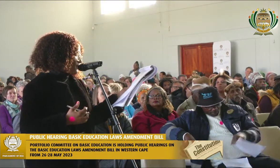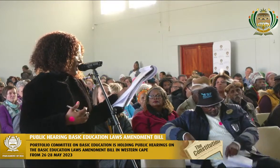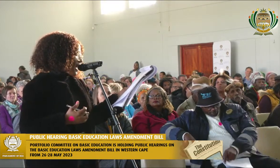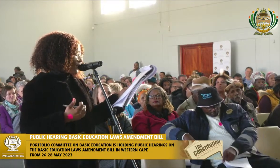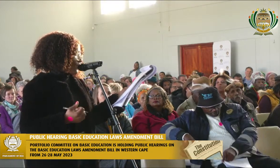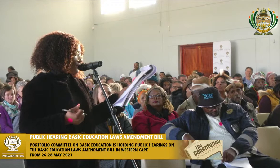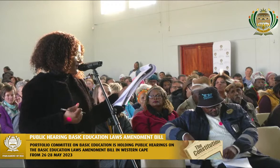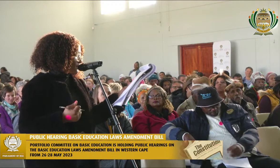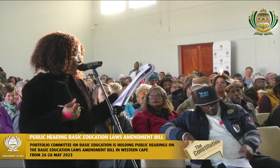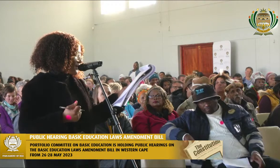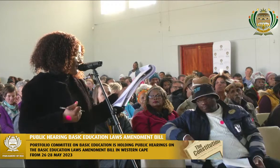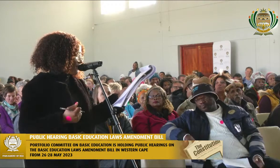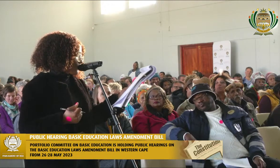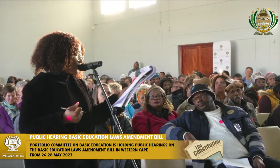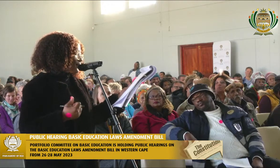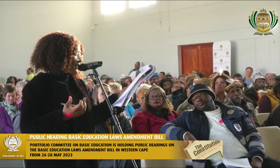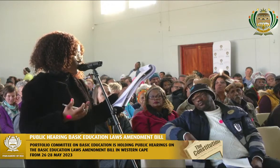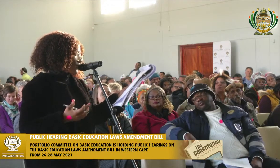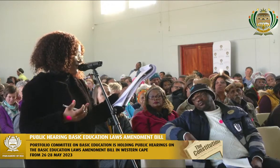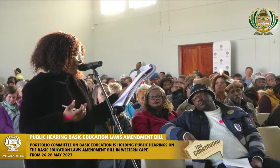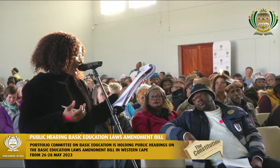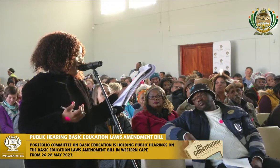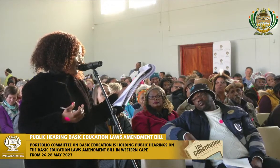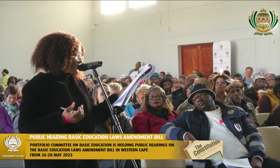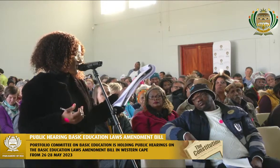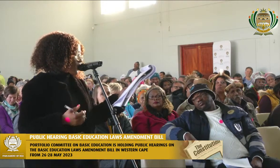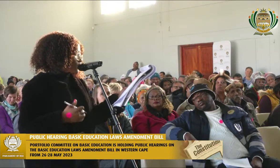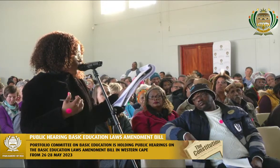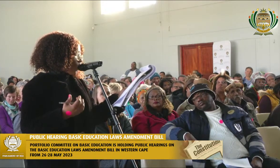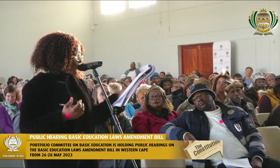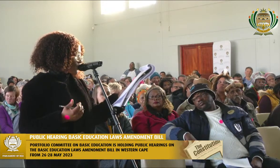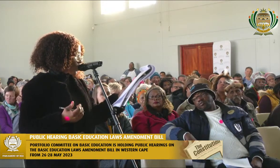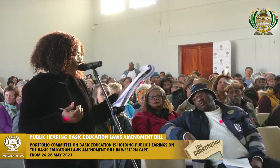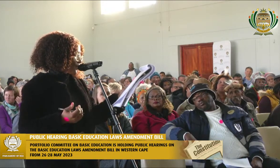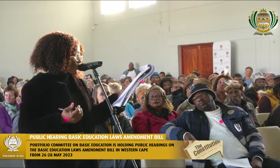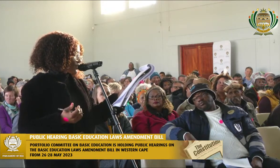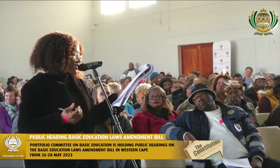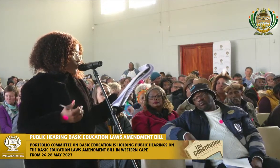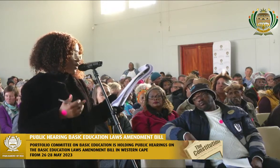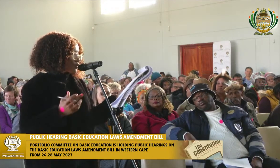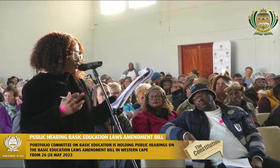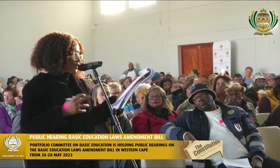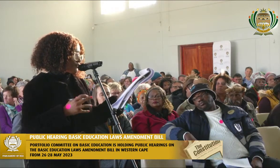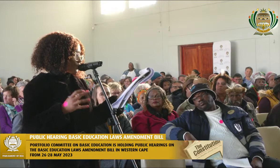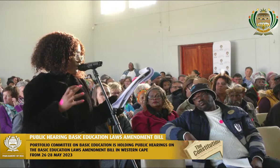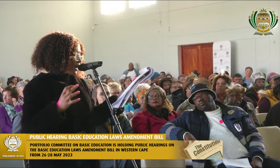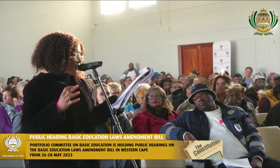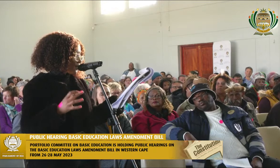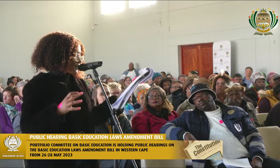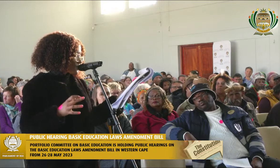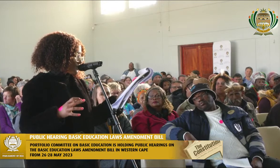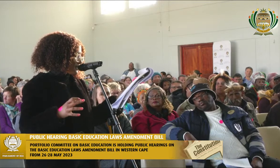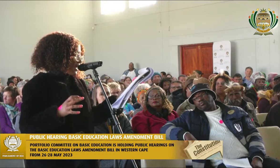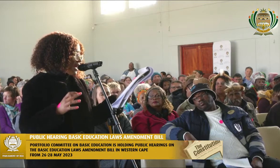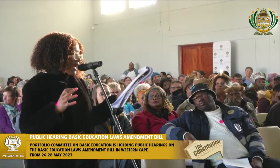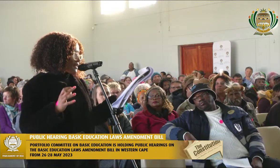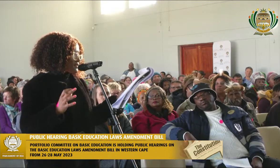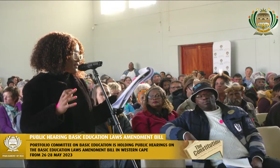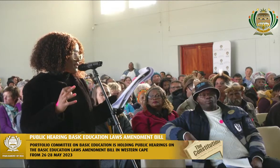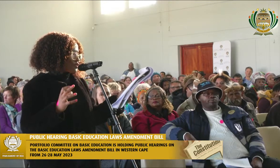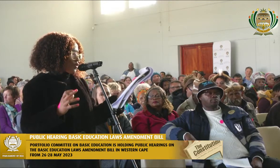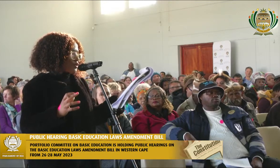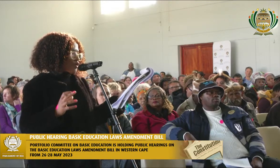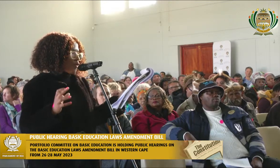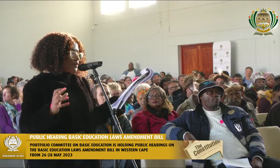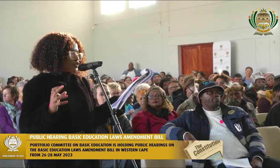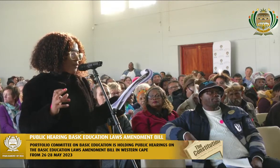beforehand? And we plead with the parliament to open job opportunities. We're also grateful about this bill as